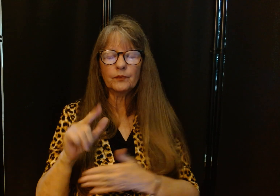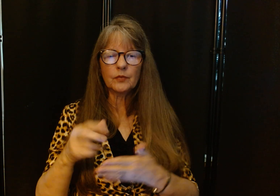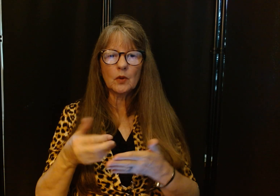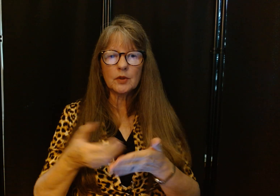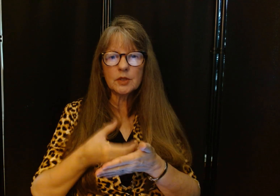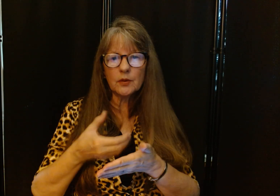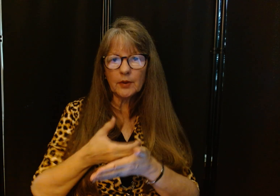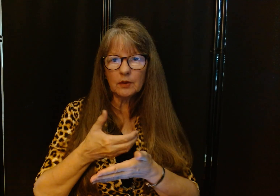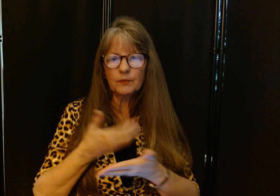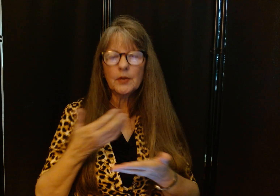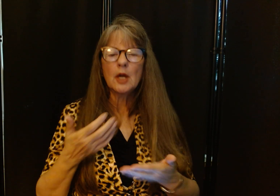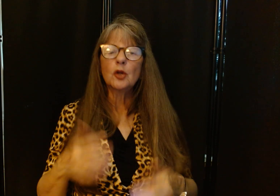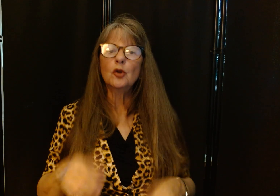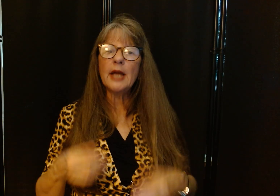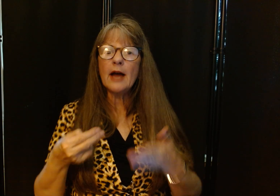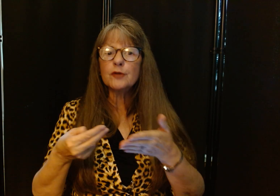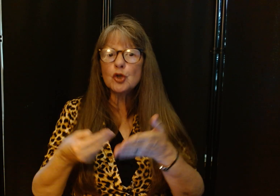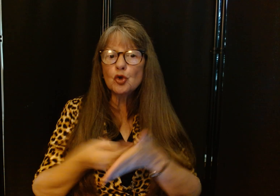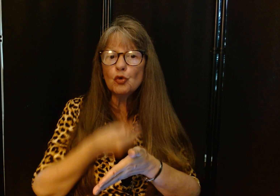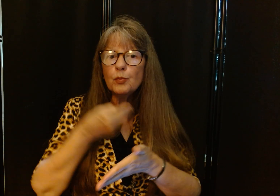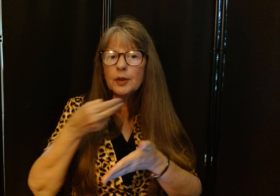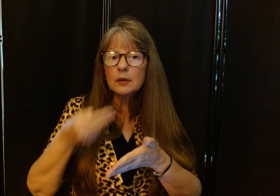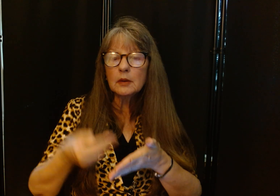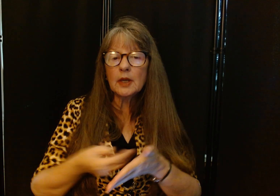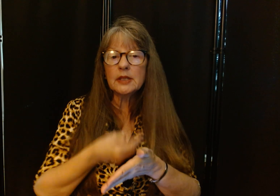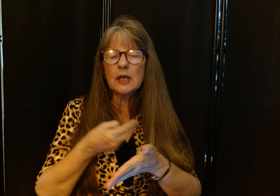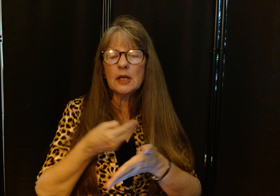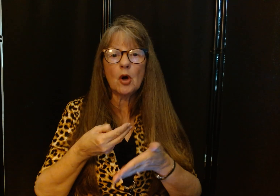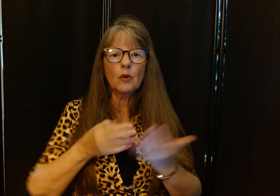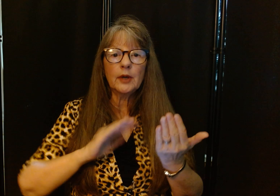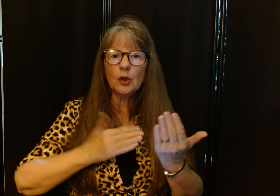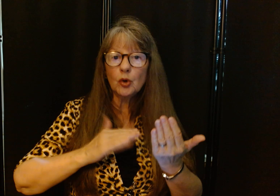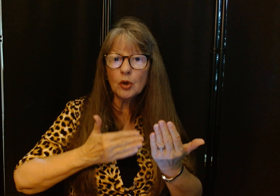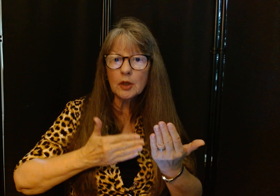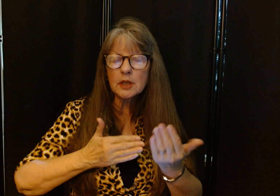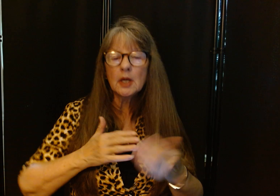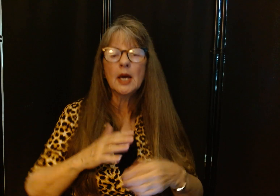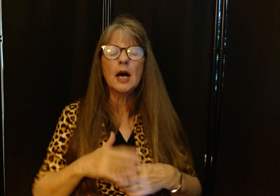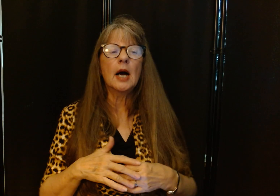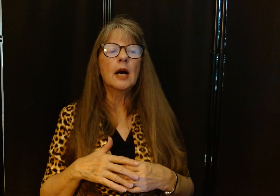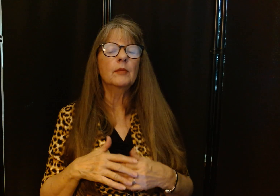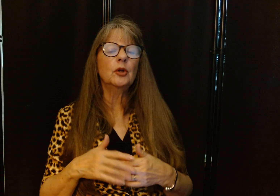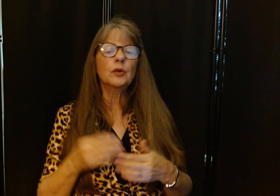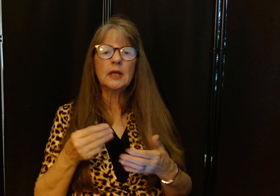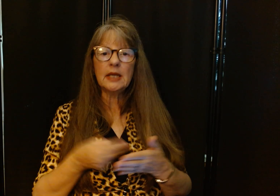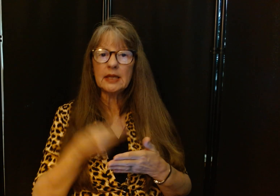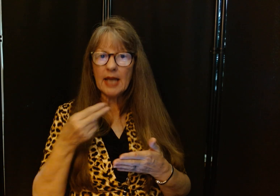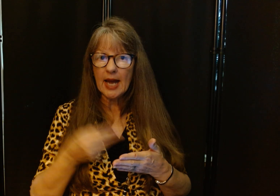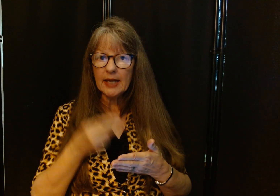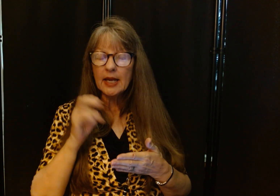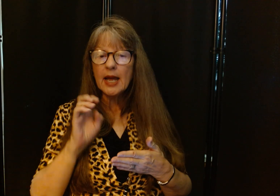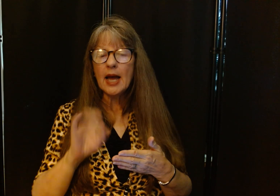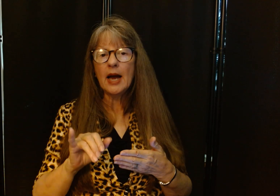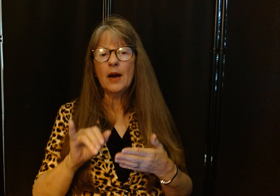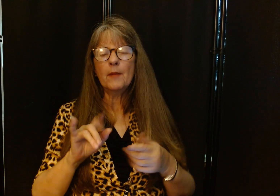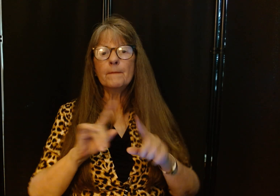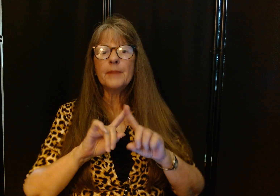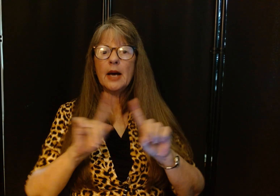or cereal. You can have soup because it is already cooked, and you can eat that. But